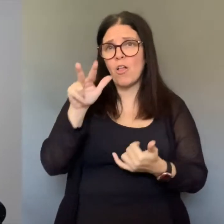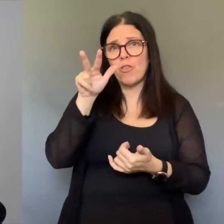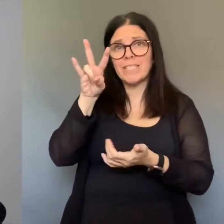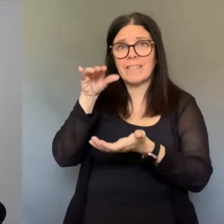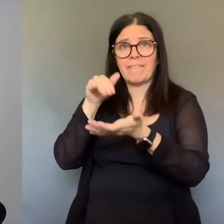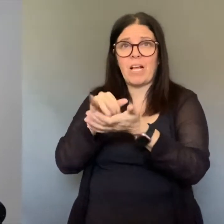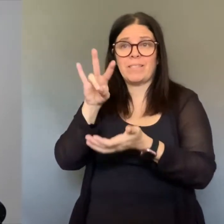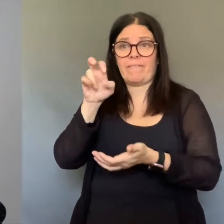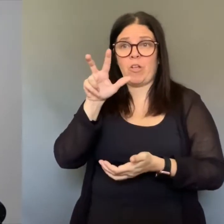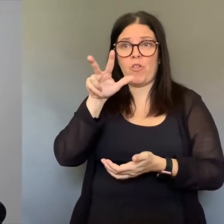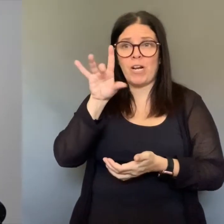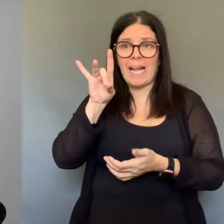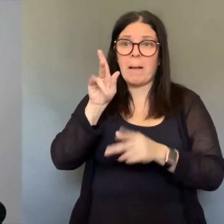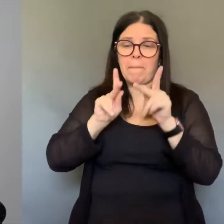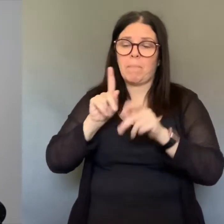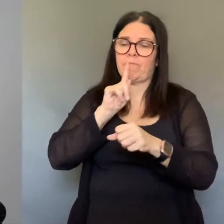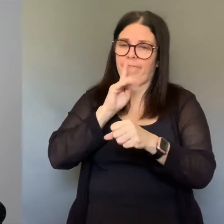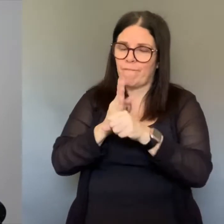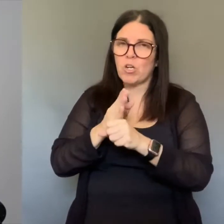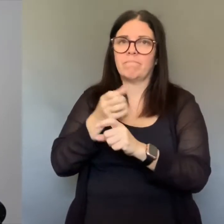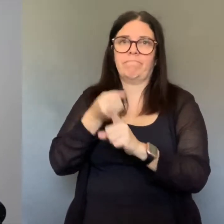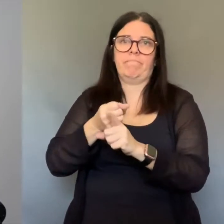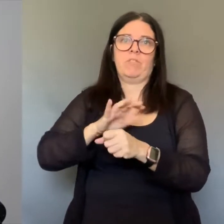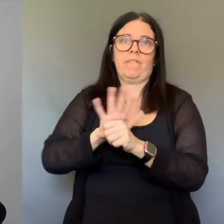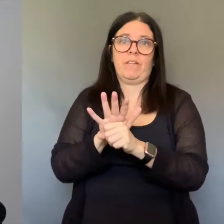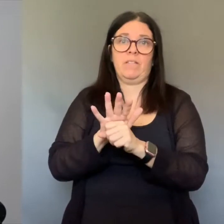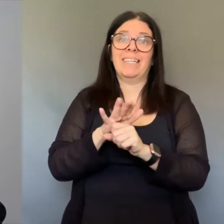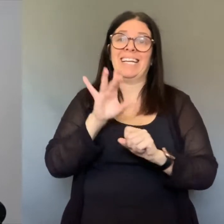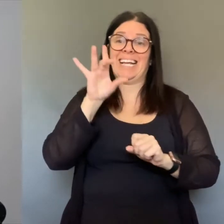cases. Michigan now has